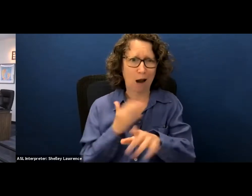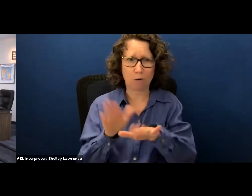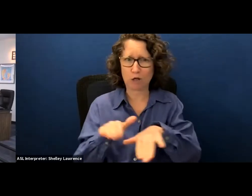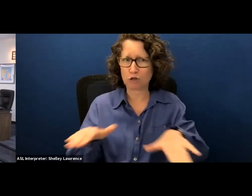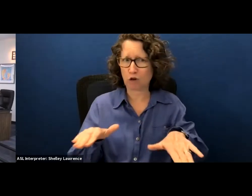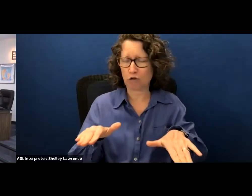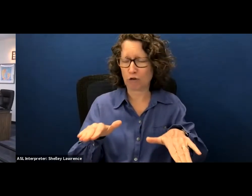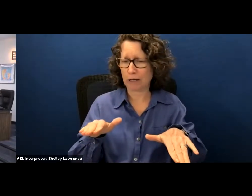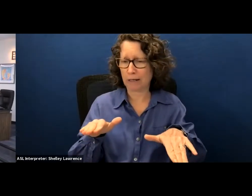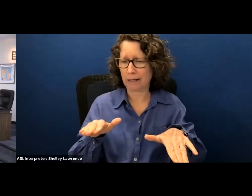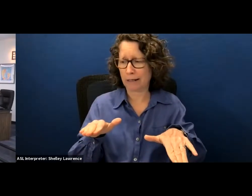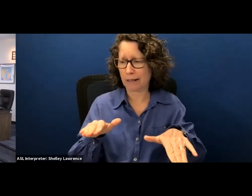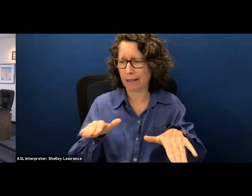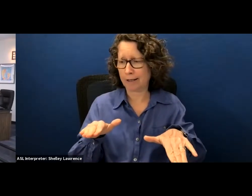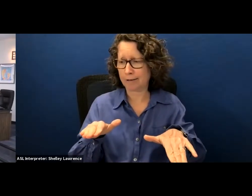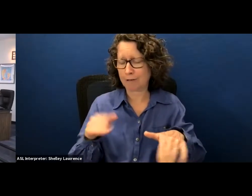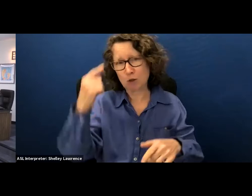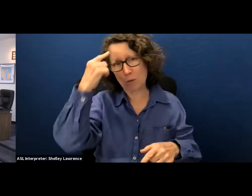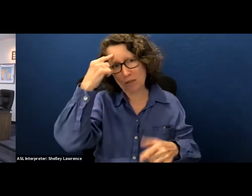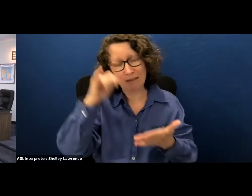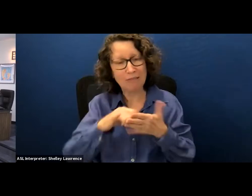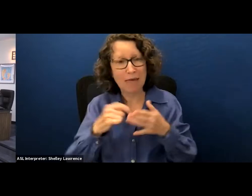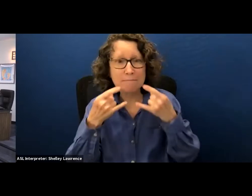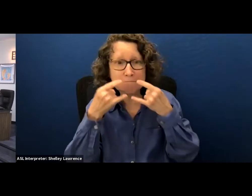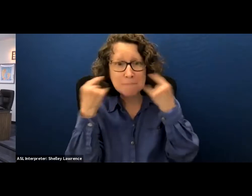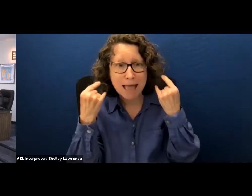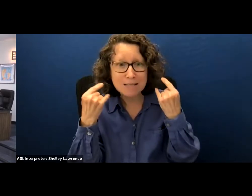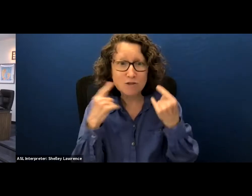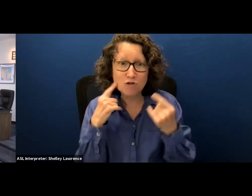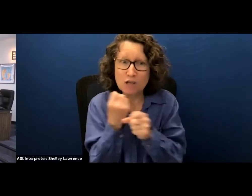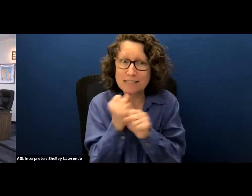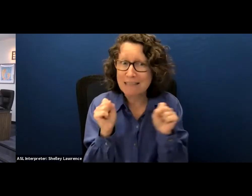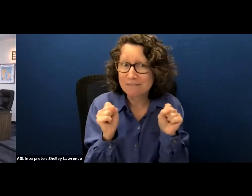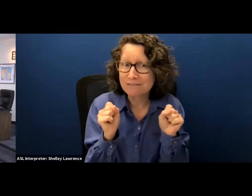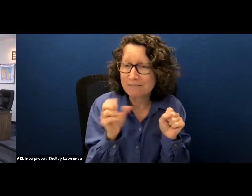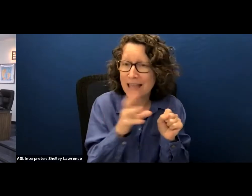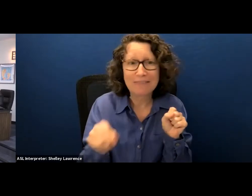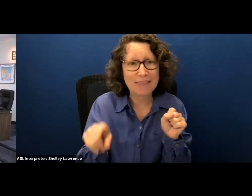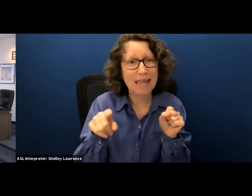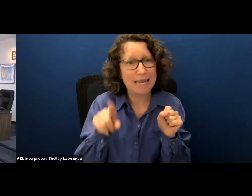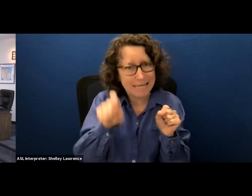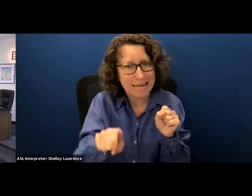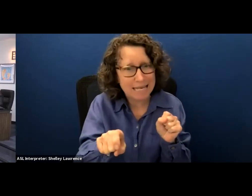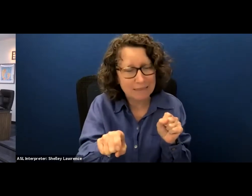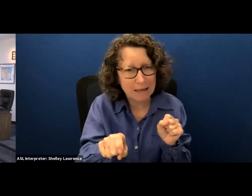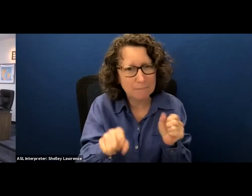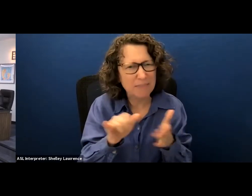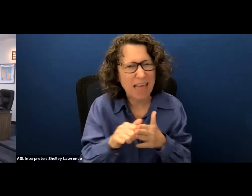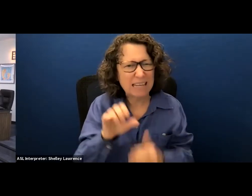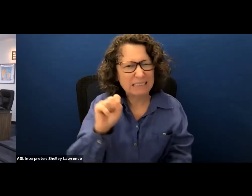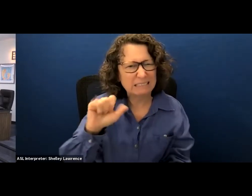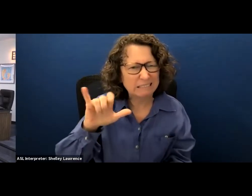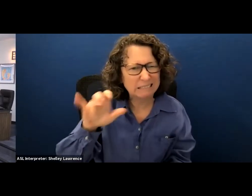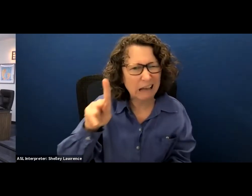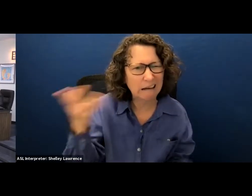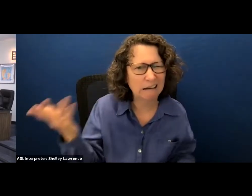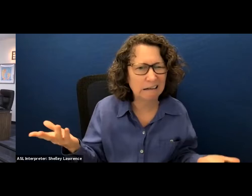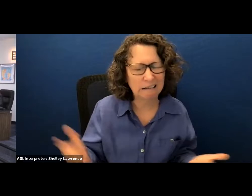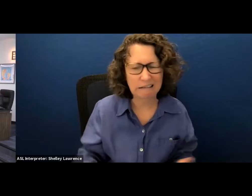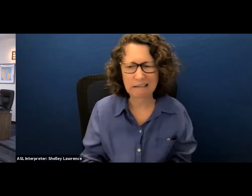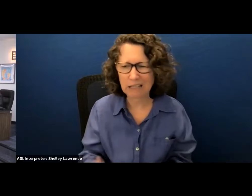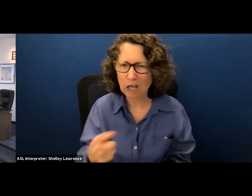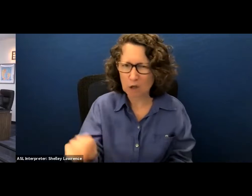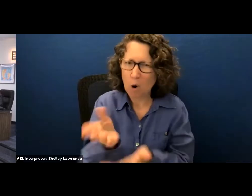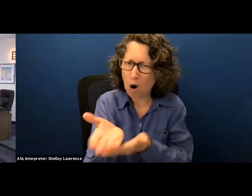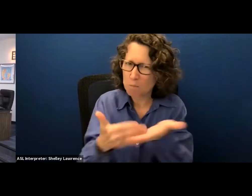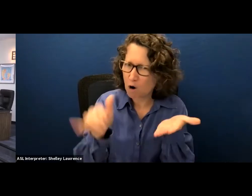to think that masks are safe and that they need them. This is sick and you're a